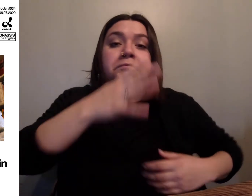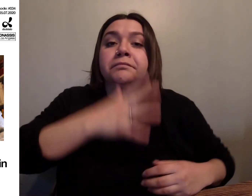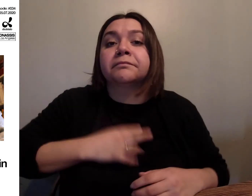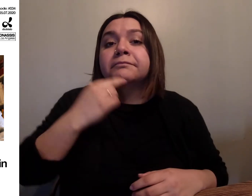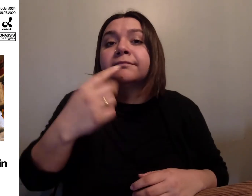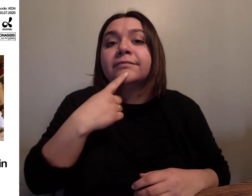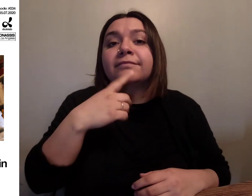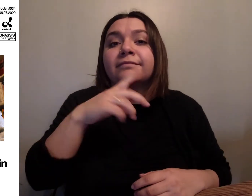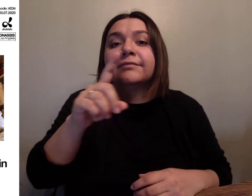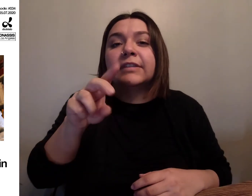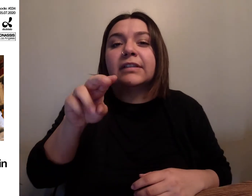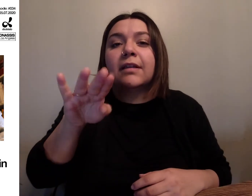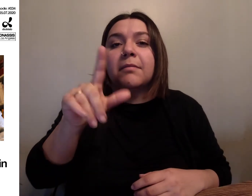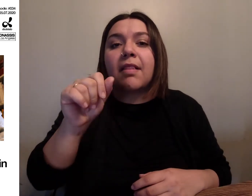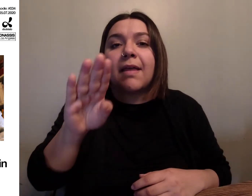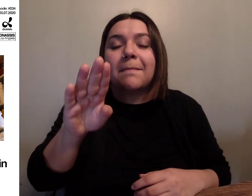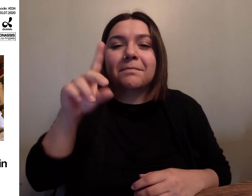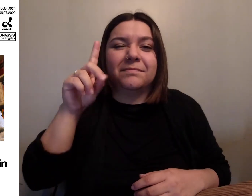Dublab.